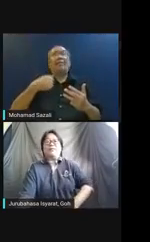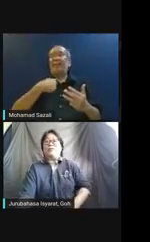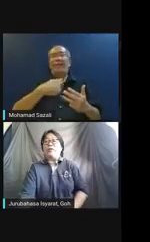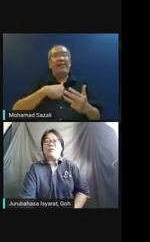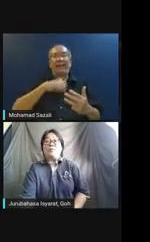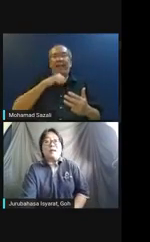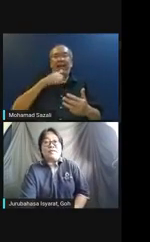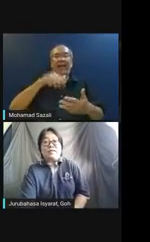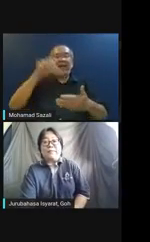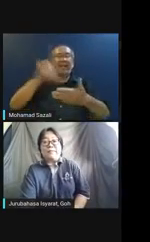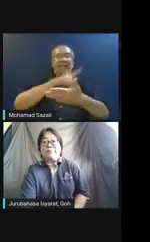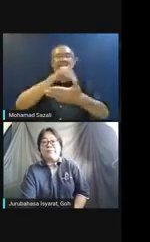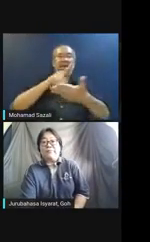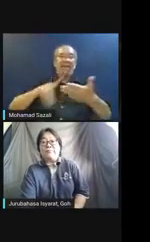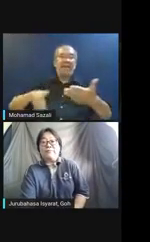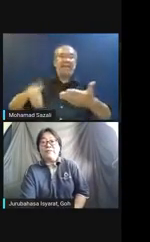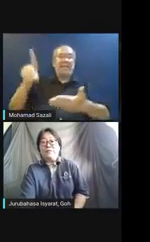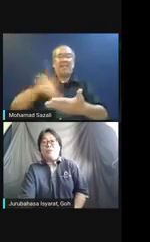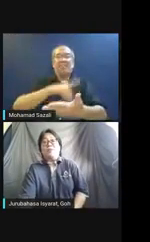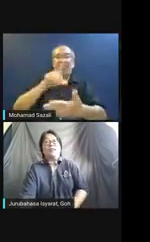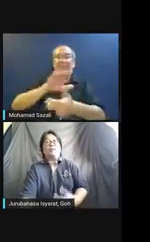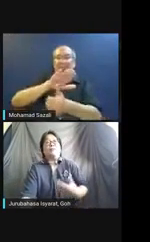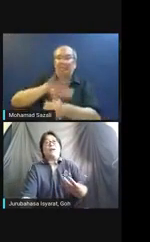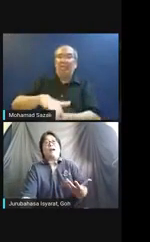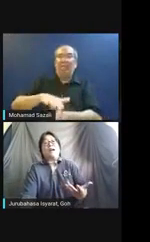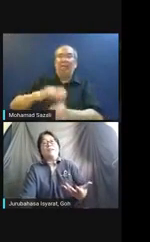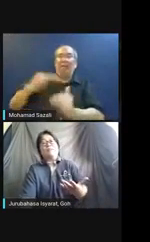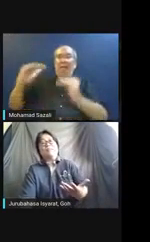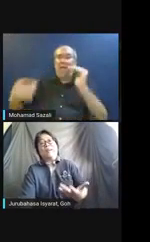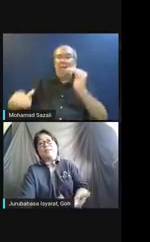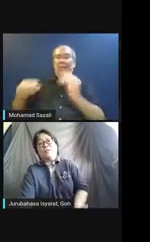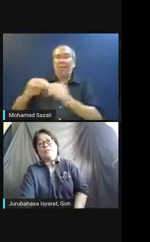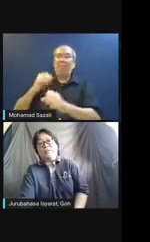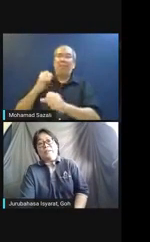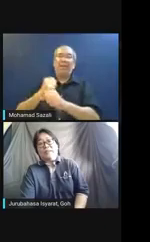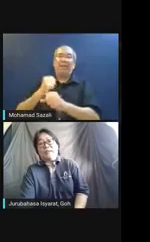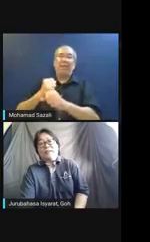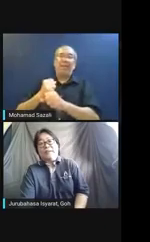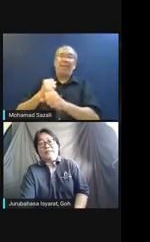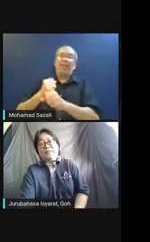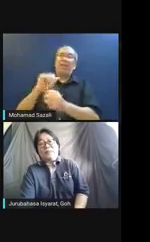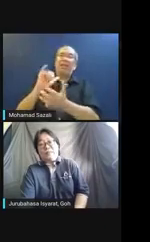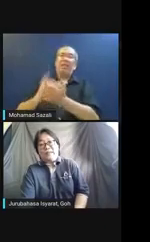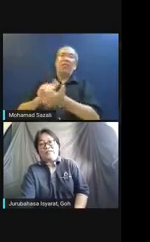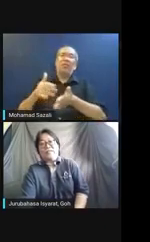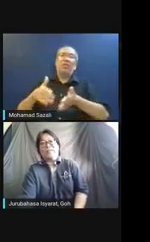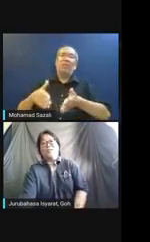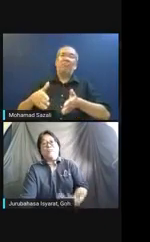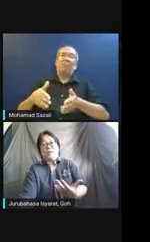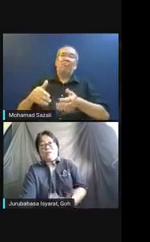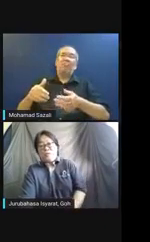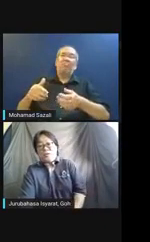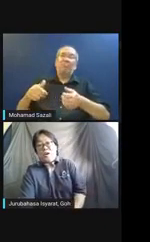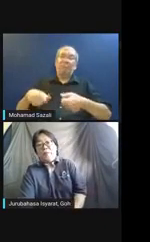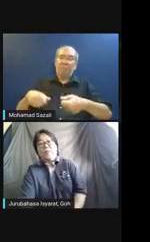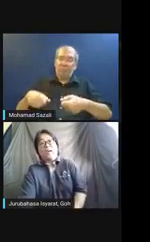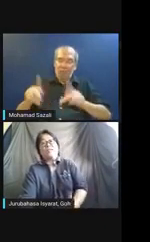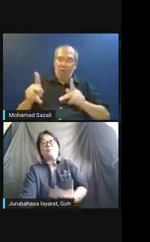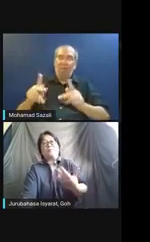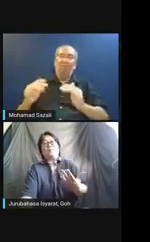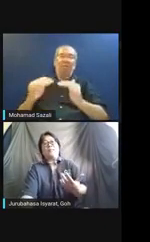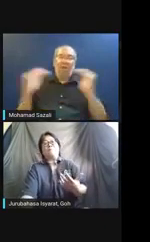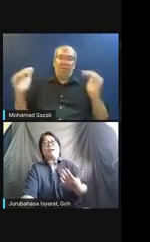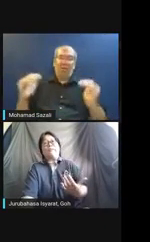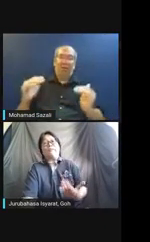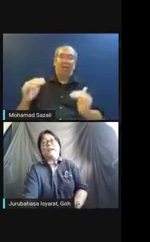is you don't earn much. Because if we are given an equal access to education, we get good jobs, we